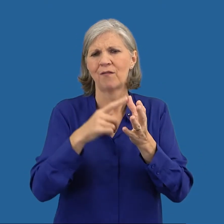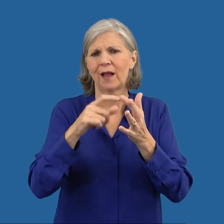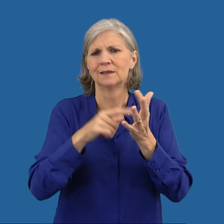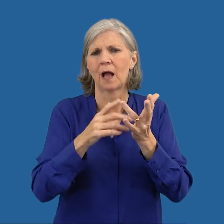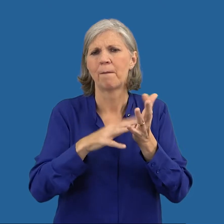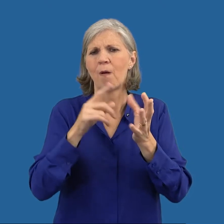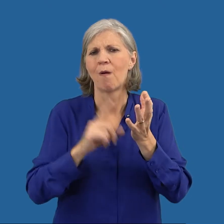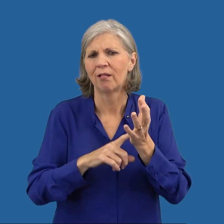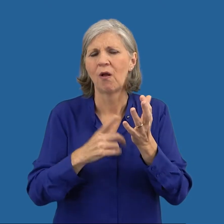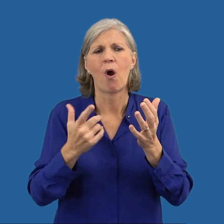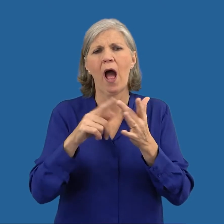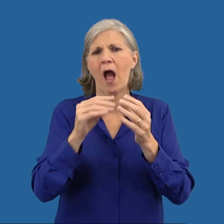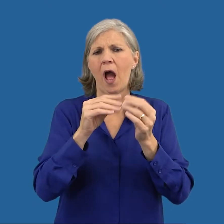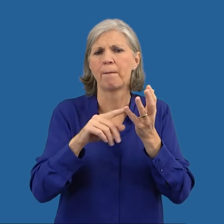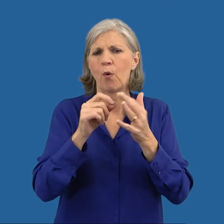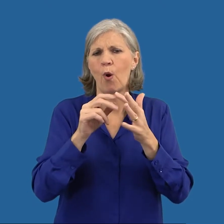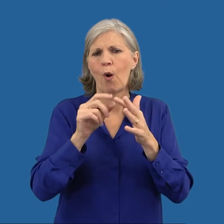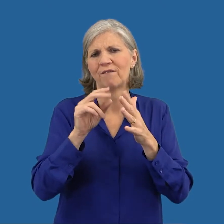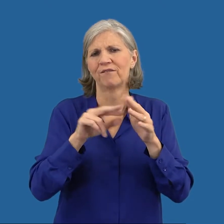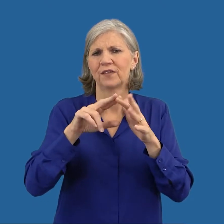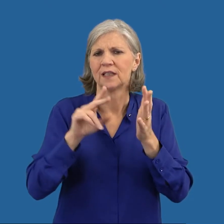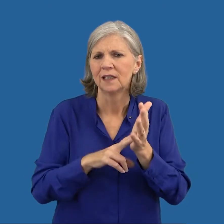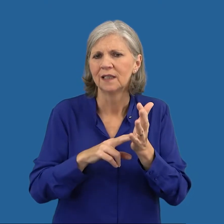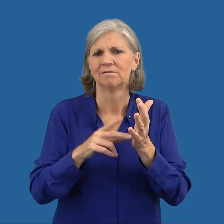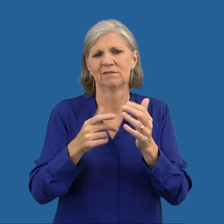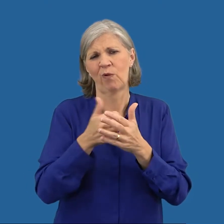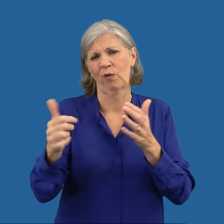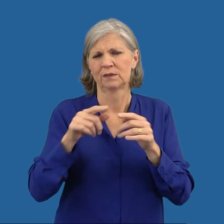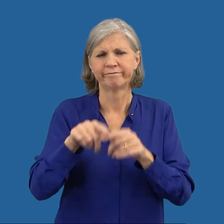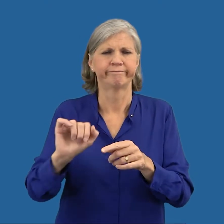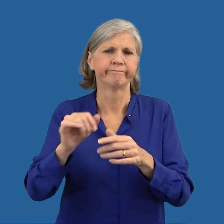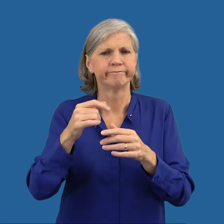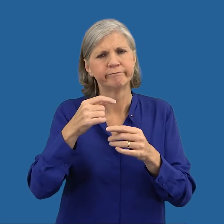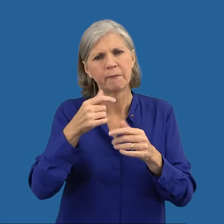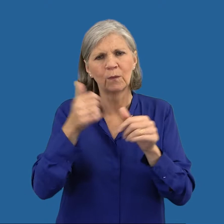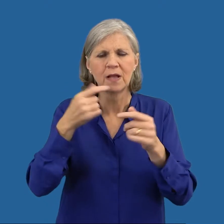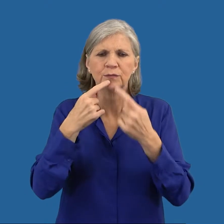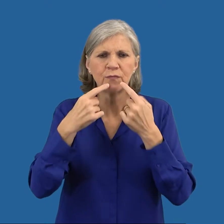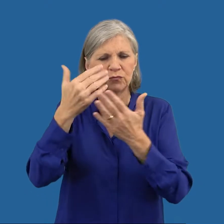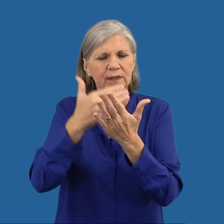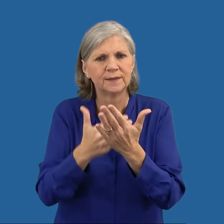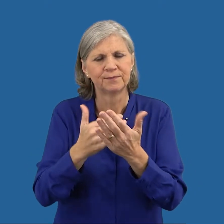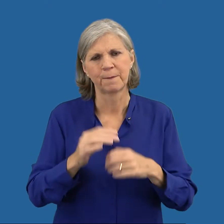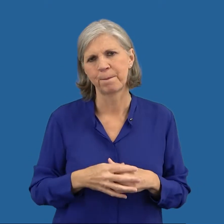pain relief, such as paracetamol or ibuprofen. Always follow the manufacturer's instructions.